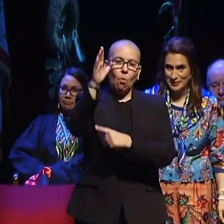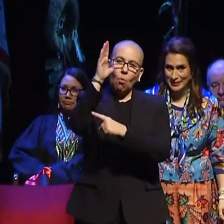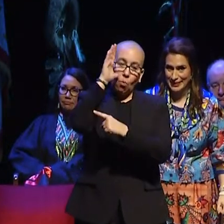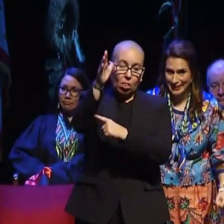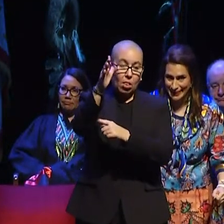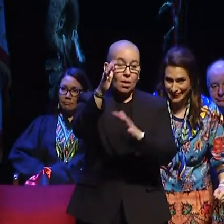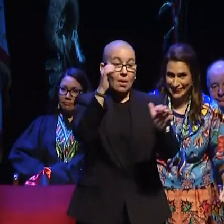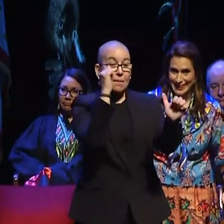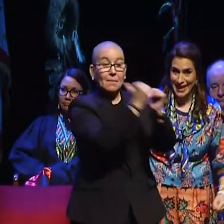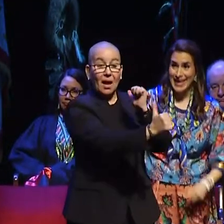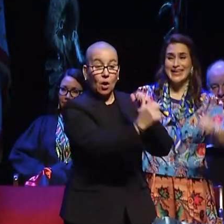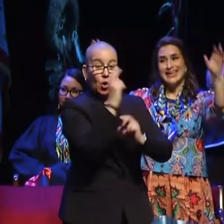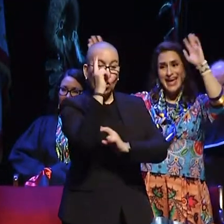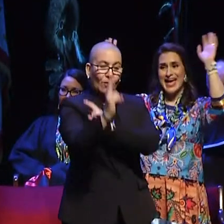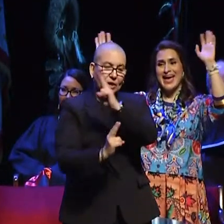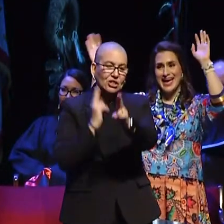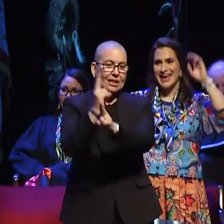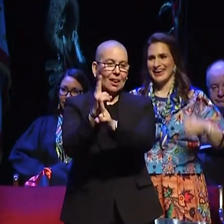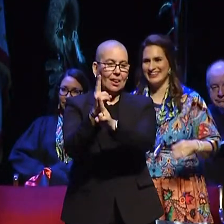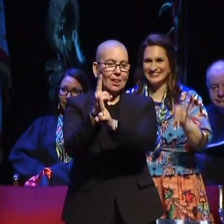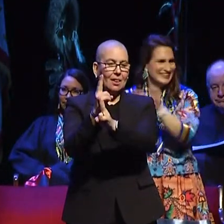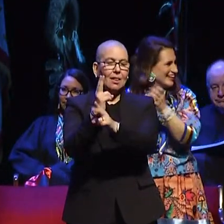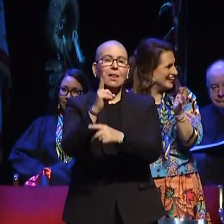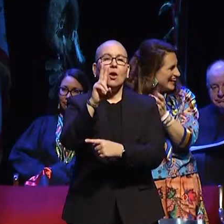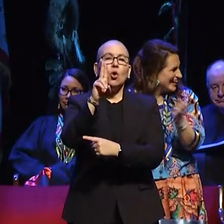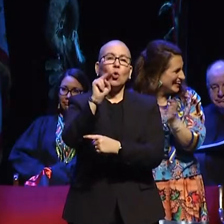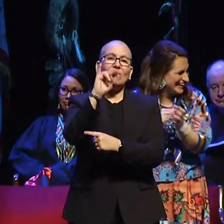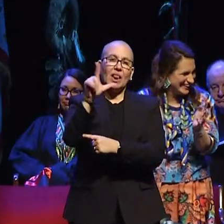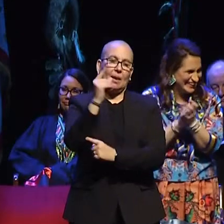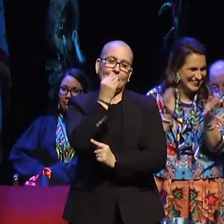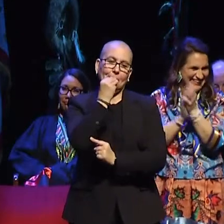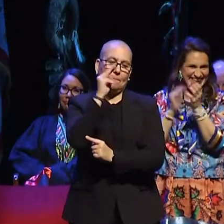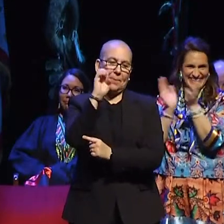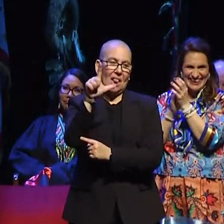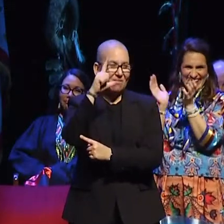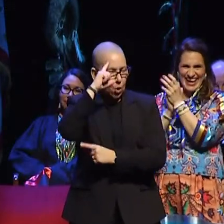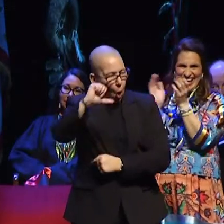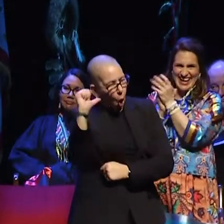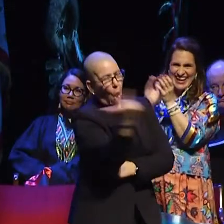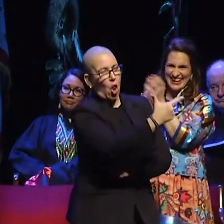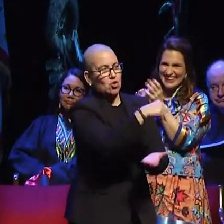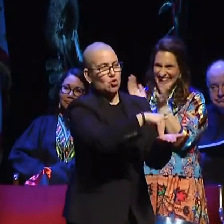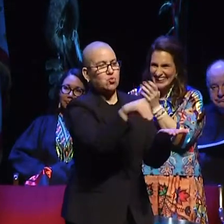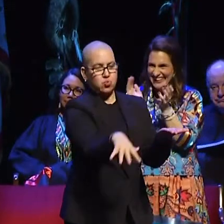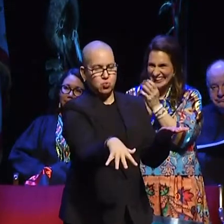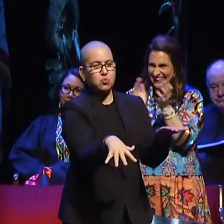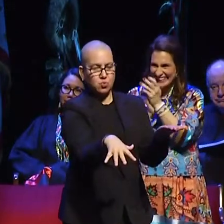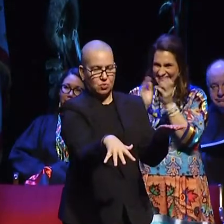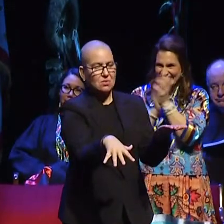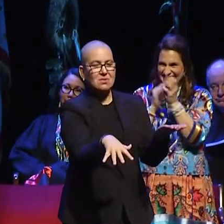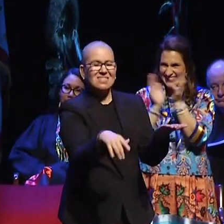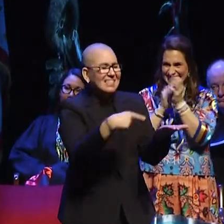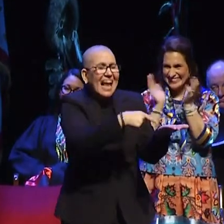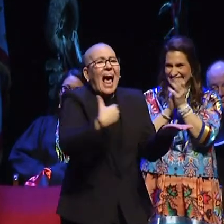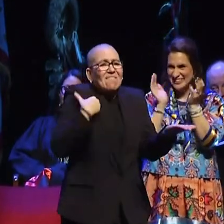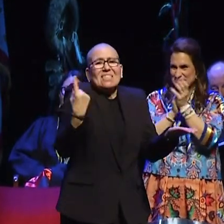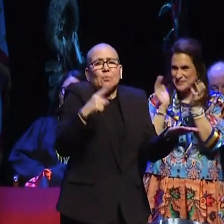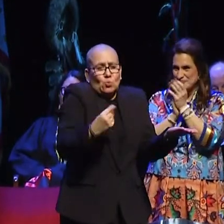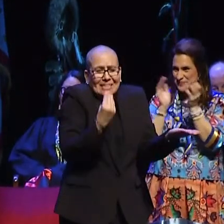that every student is given something to eat and no one carries a lunch ticket.